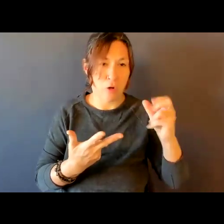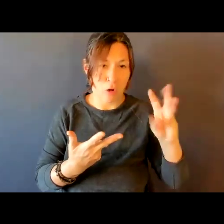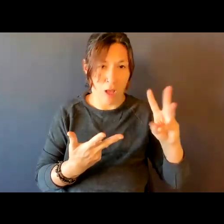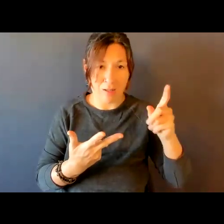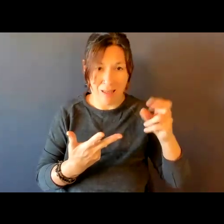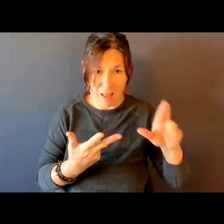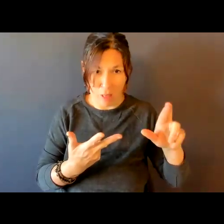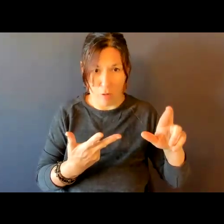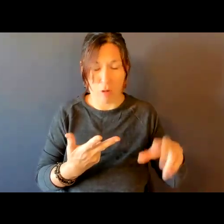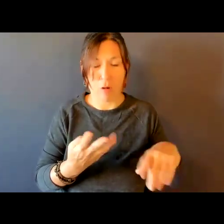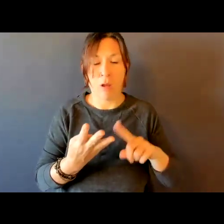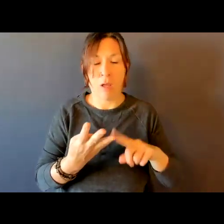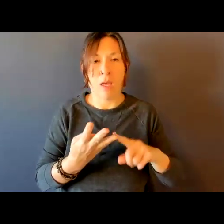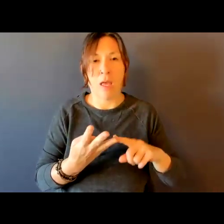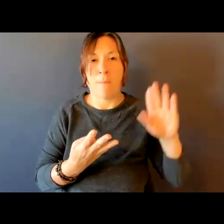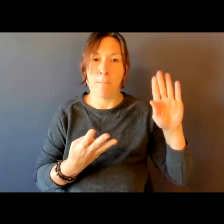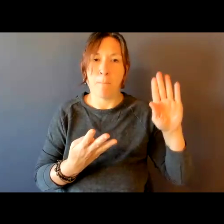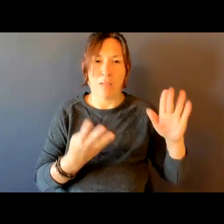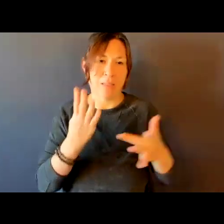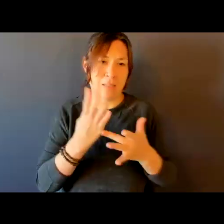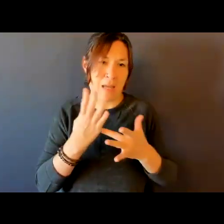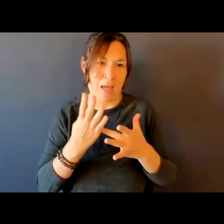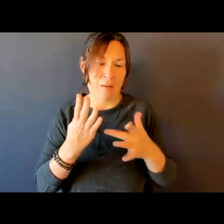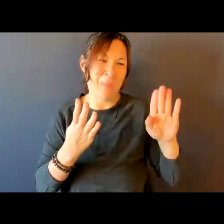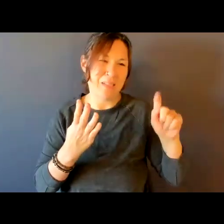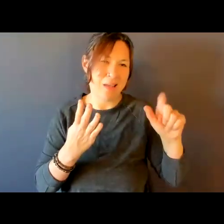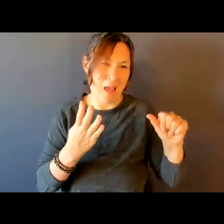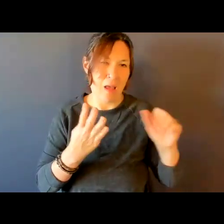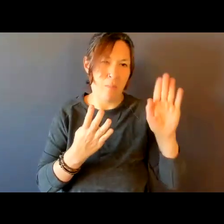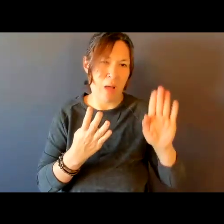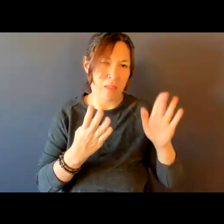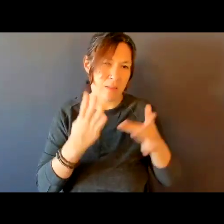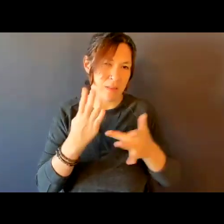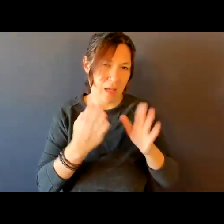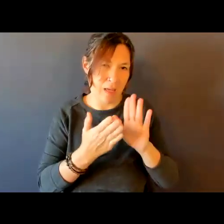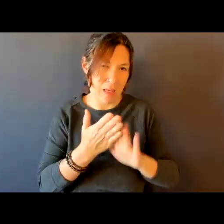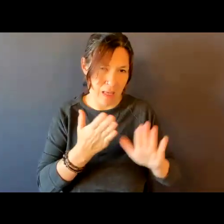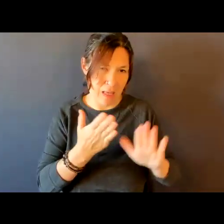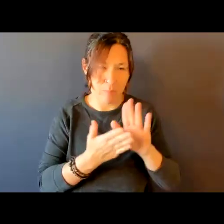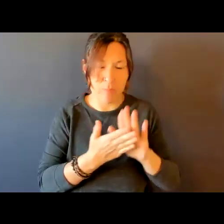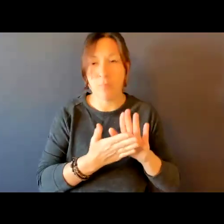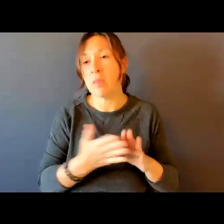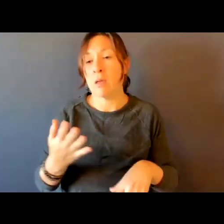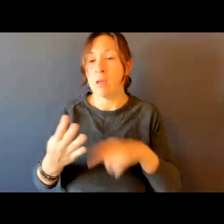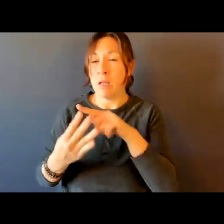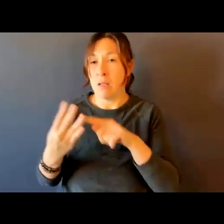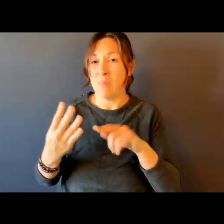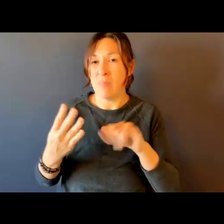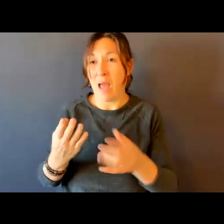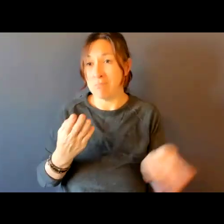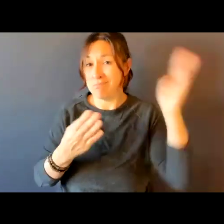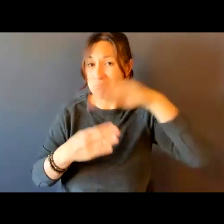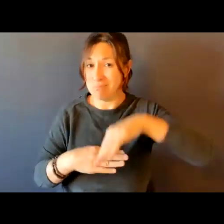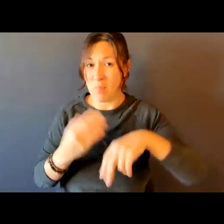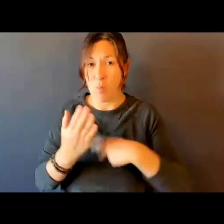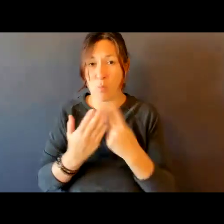Academy. This unique day-long Saturday program is designed to provide students and families